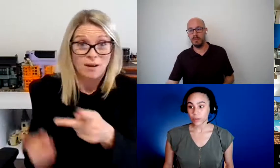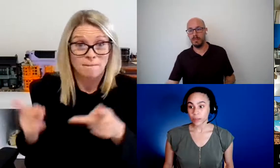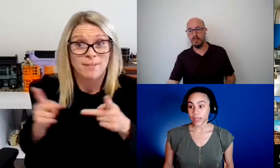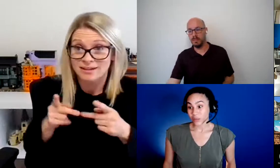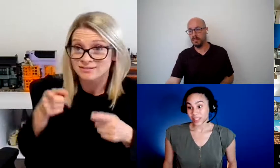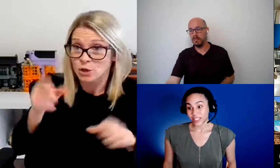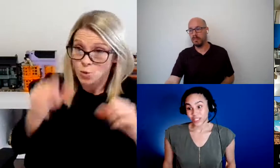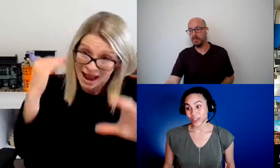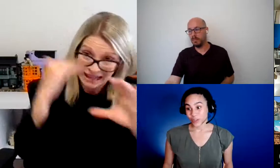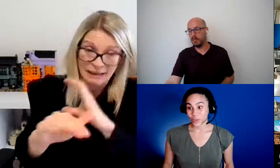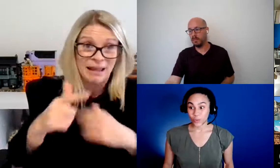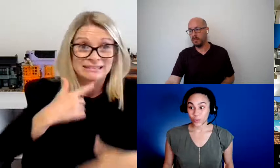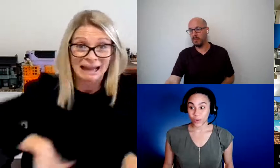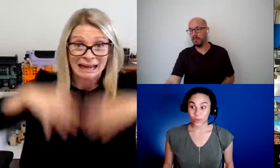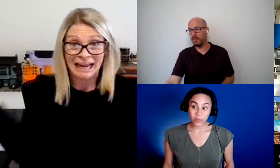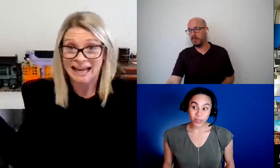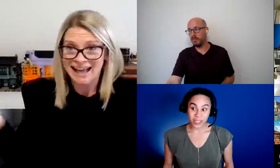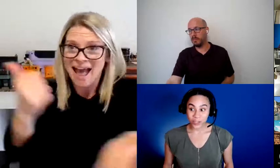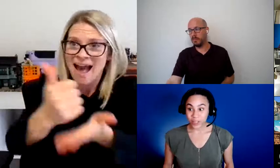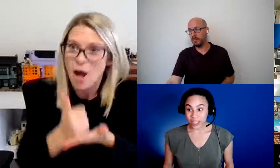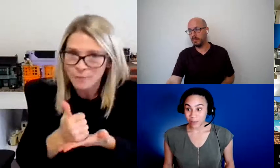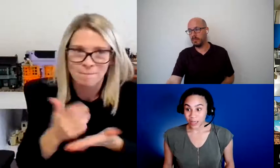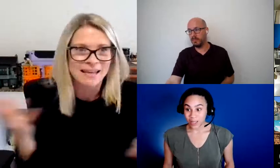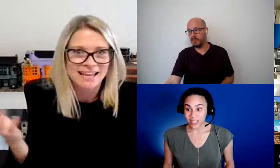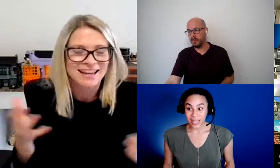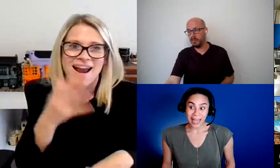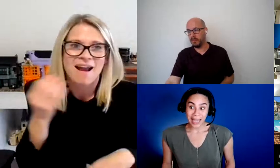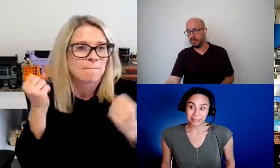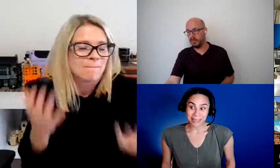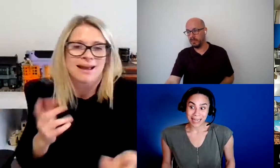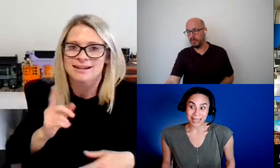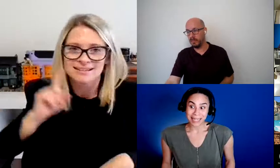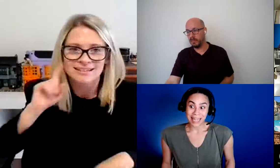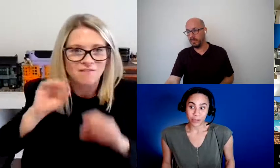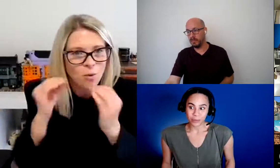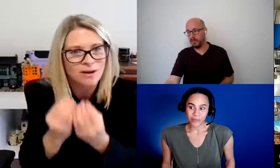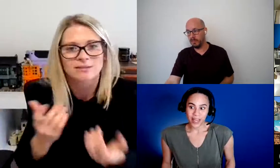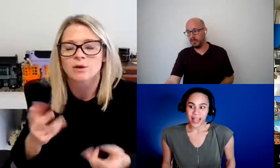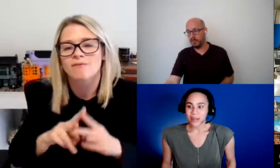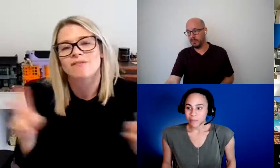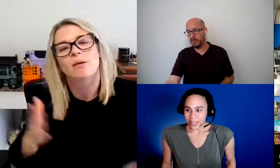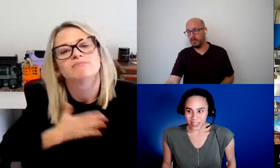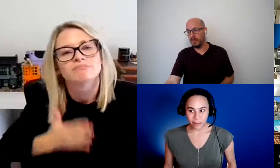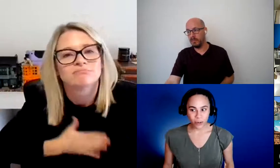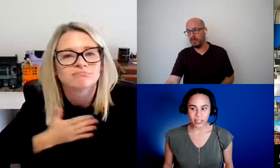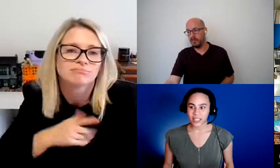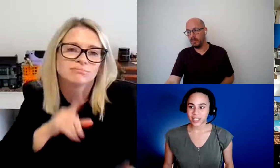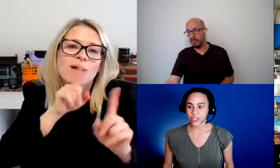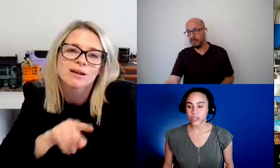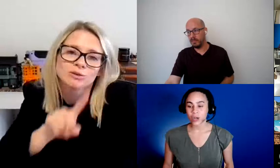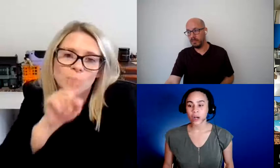And really, just starts with one place. You can email and say, hey, I need help. And many deaf organizations are